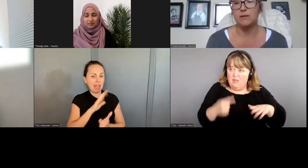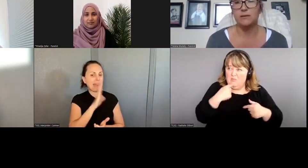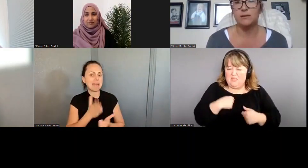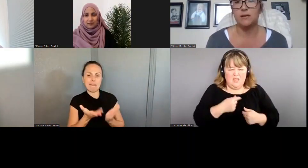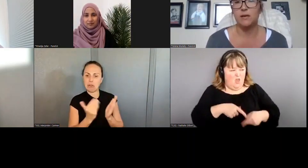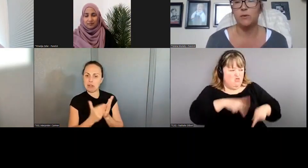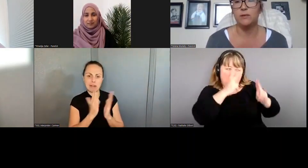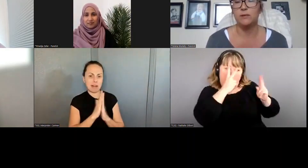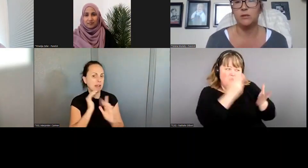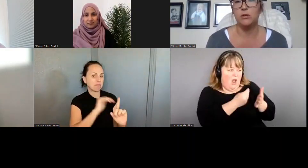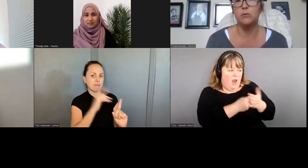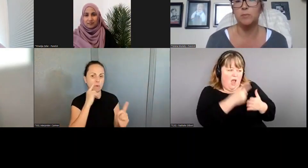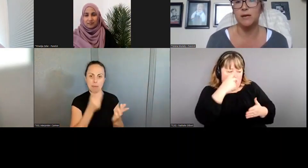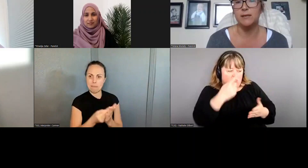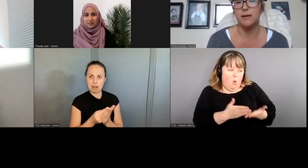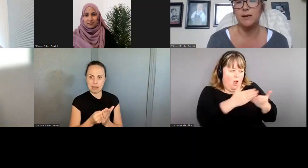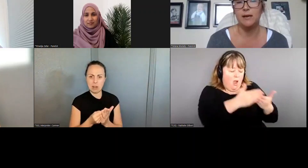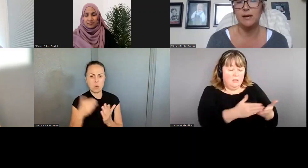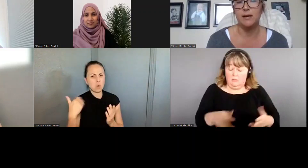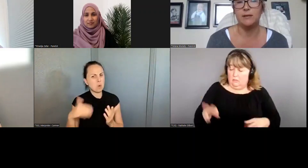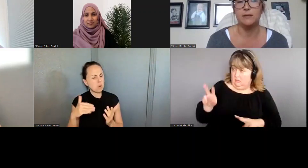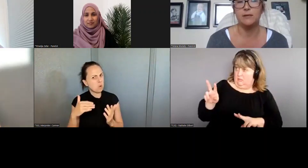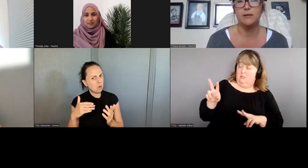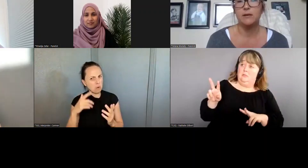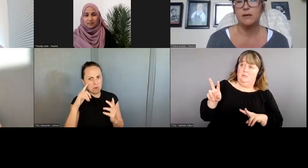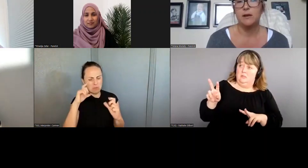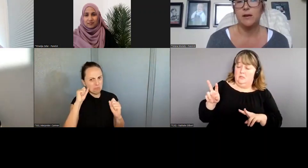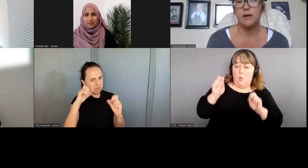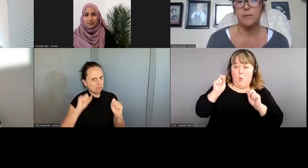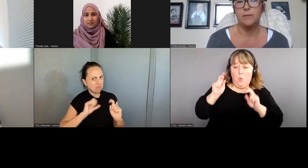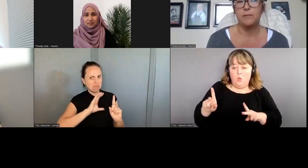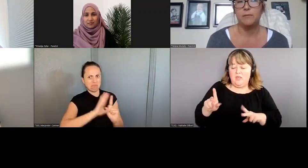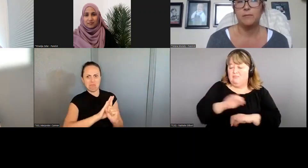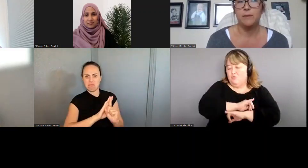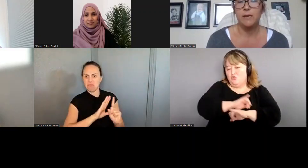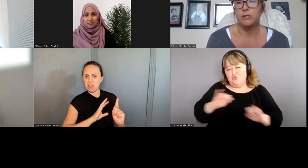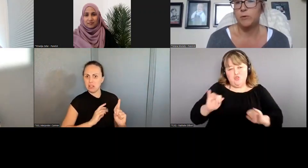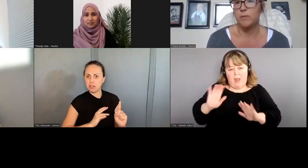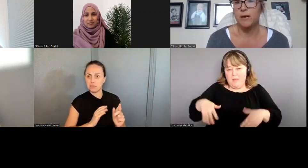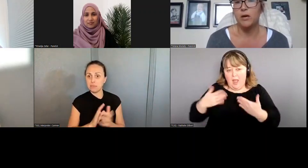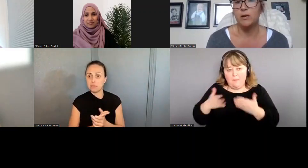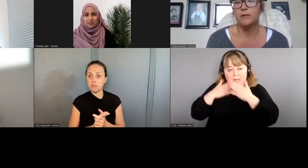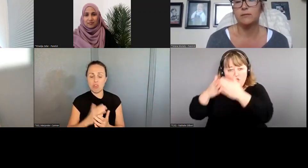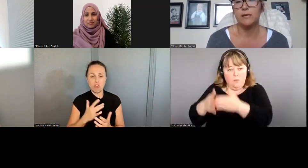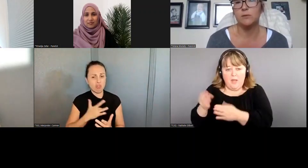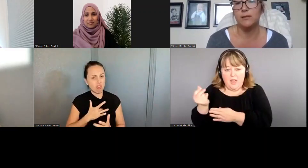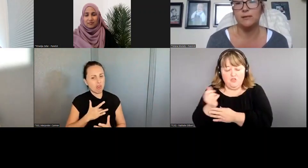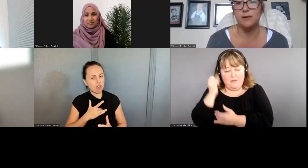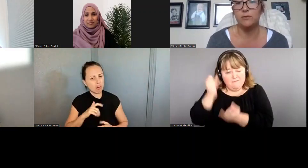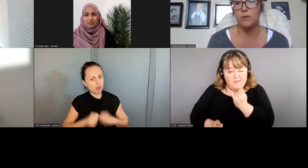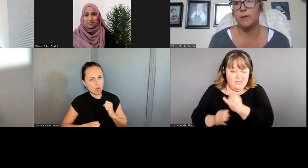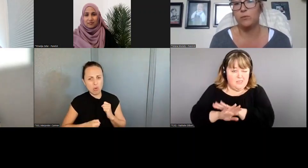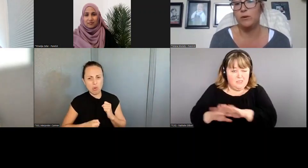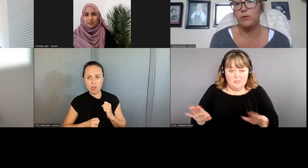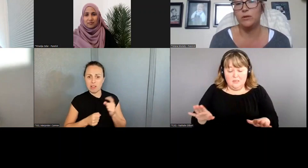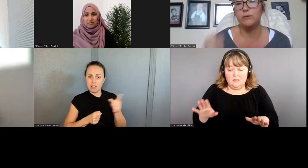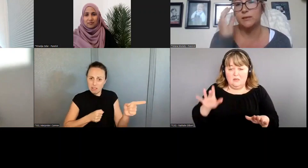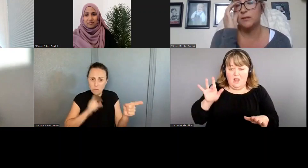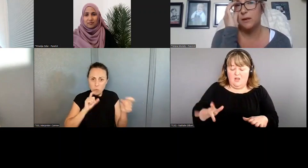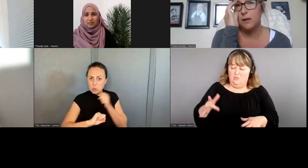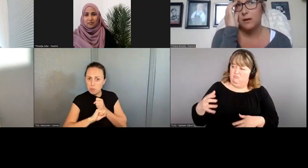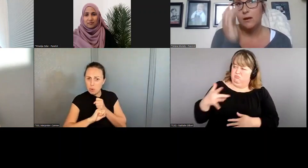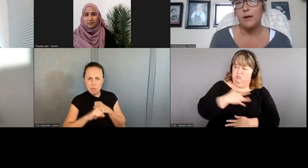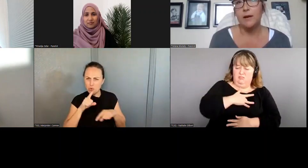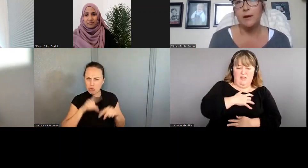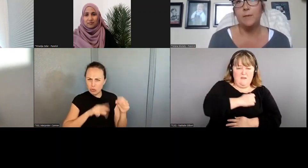money because it was a huge blindside and it just broke my heart. That's what it's there for, but we couldn't use